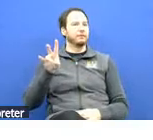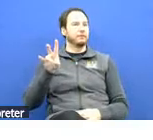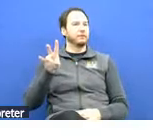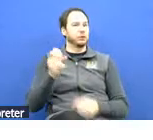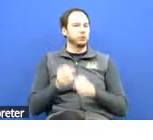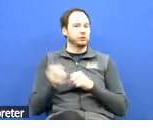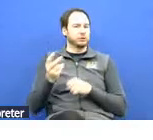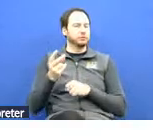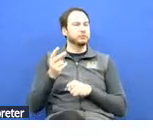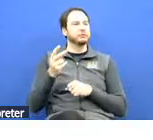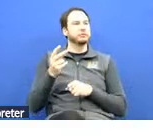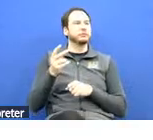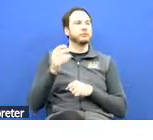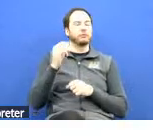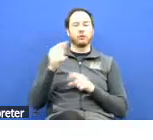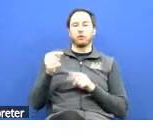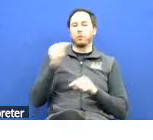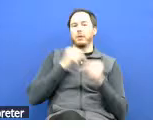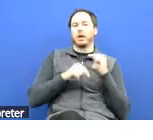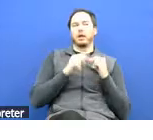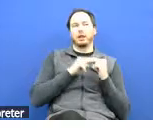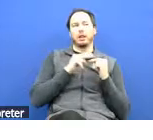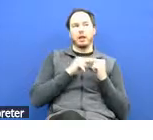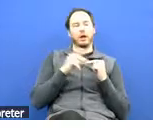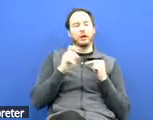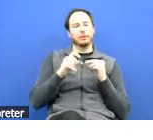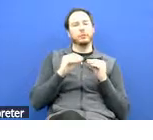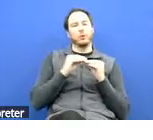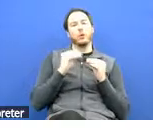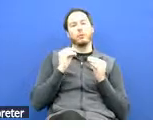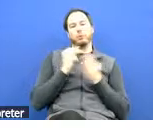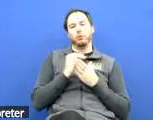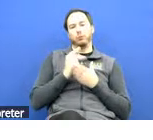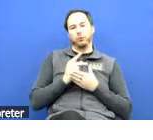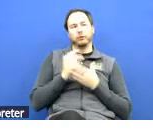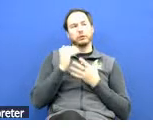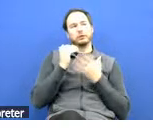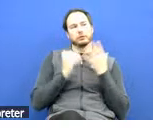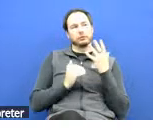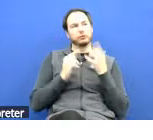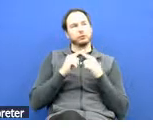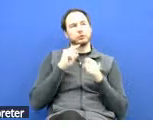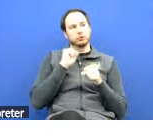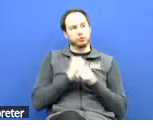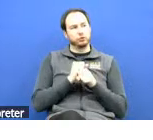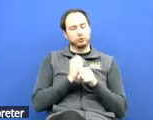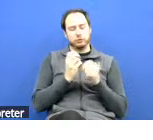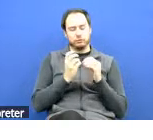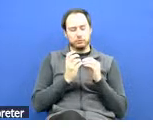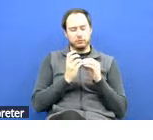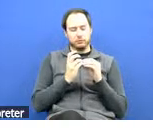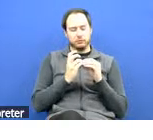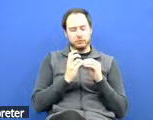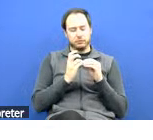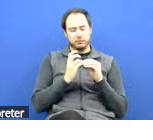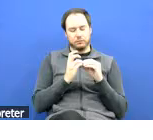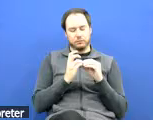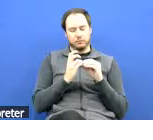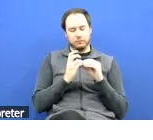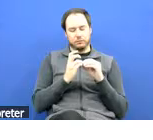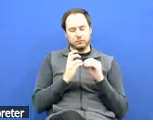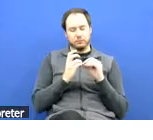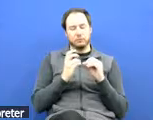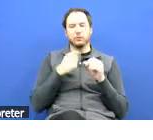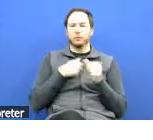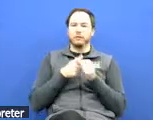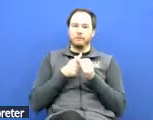slide, there are other approvals that we need in terms of making sure that we do things right off